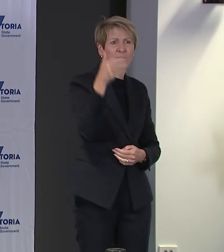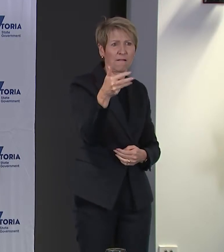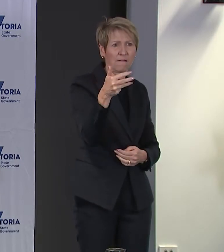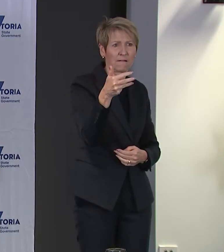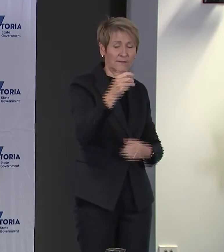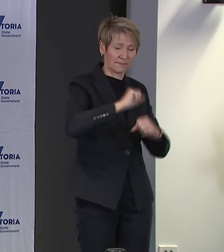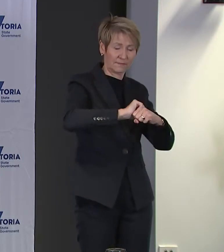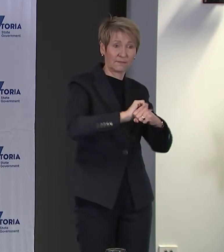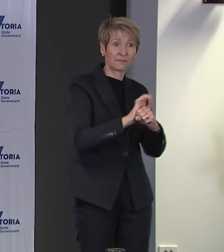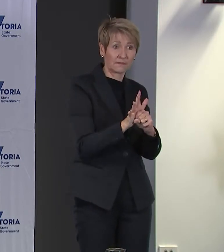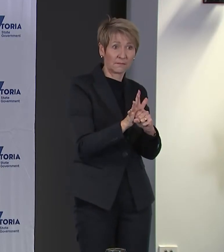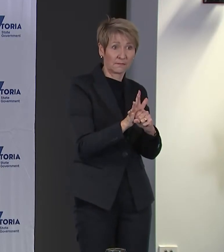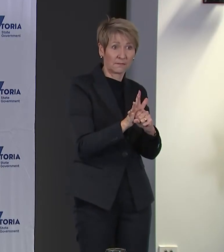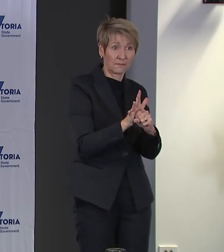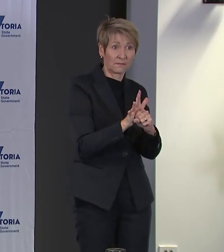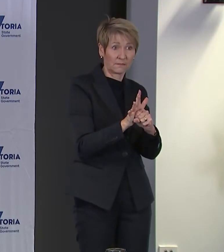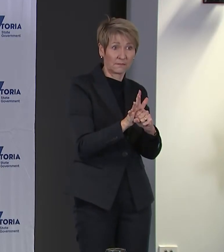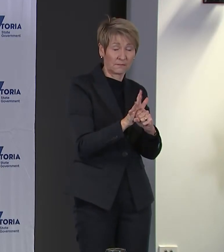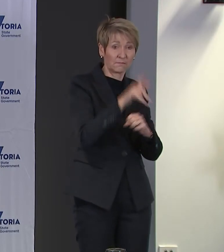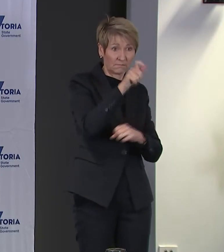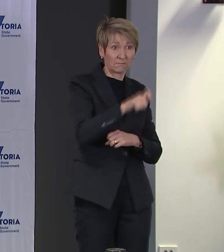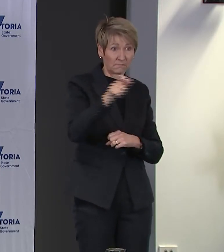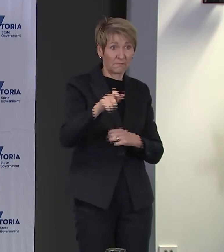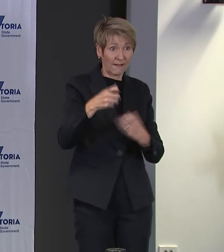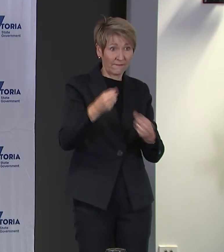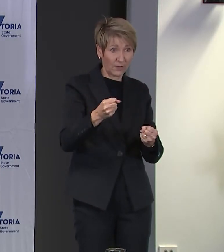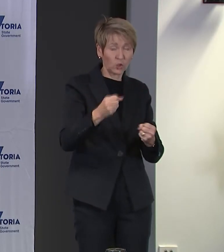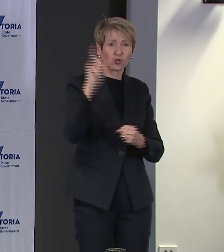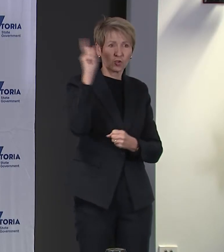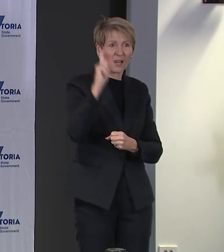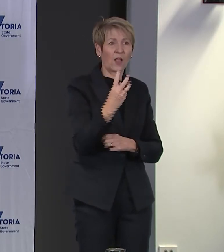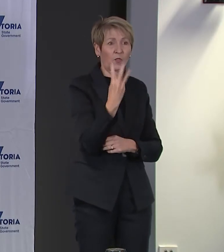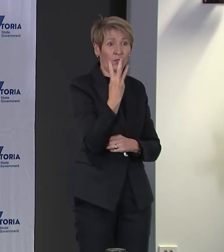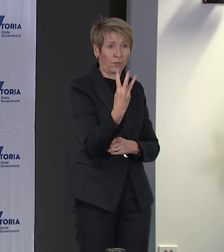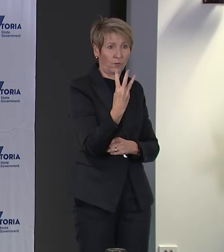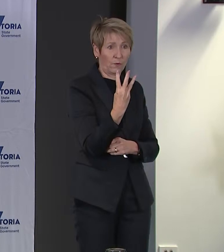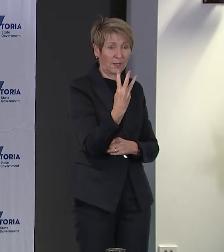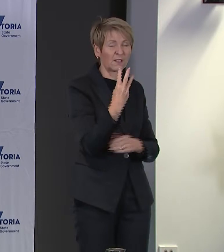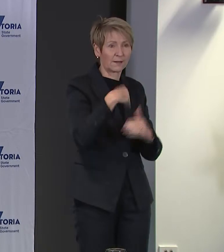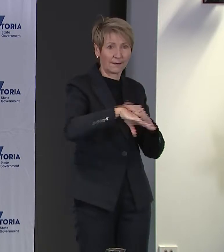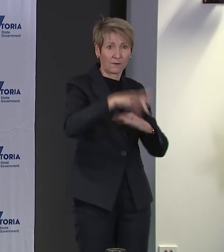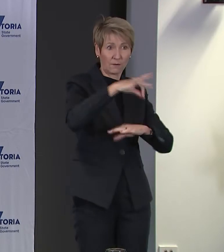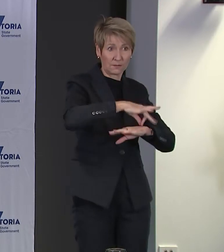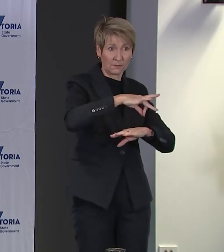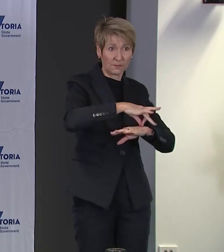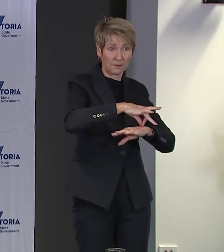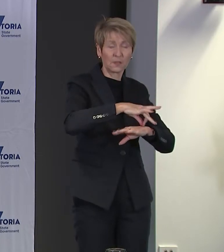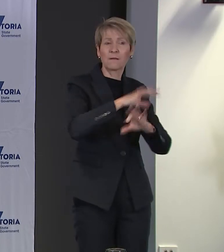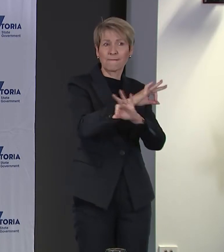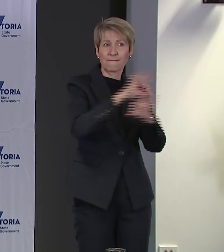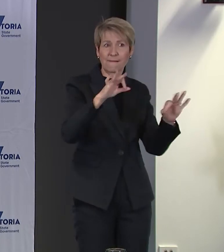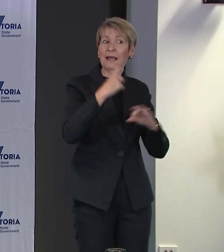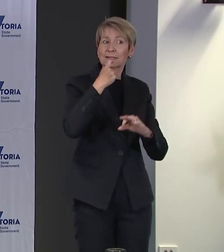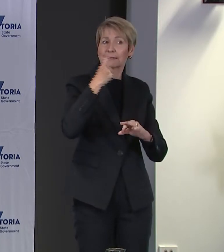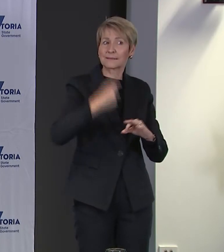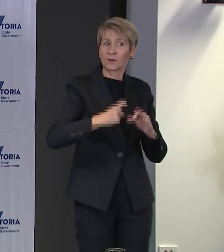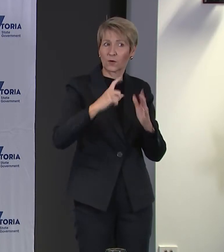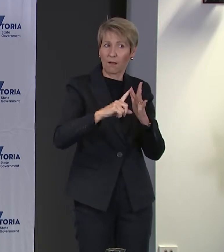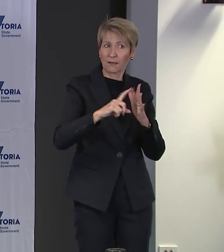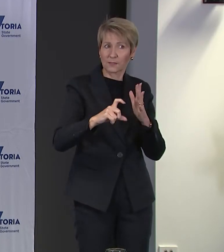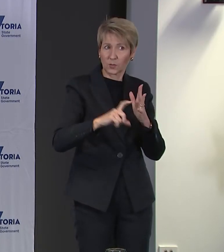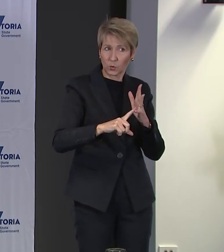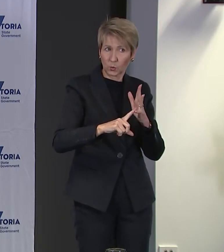of coronavirus in the community today. 3 people still in hospital, but none in ICU, and we of course wish